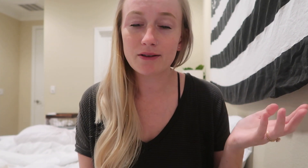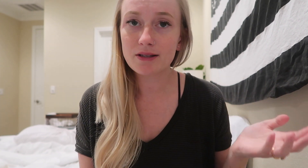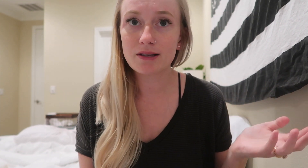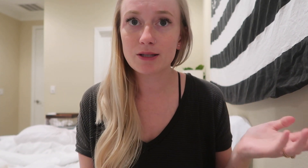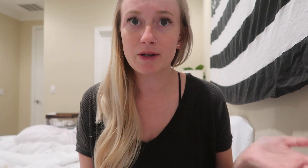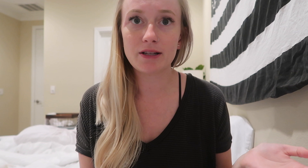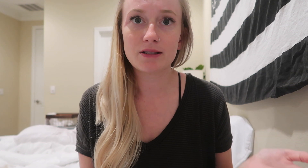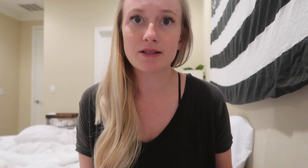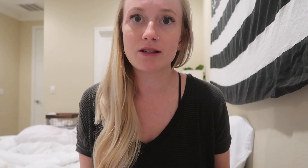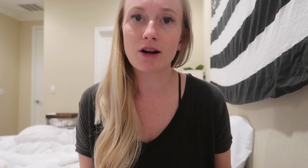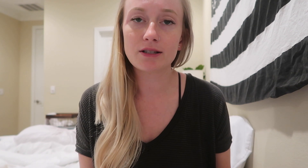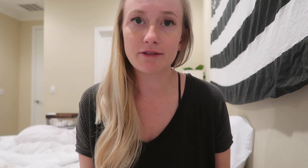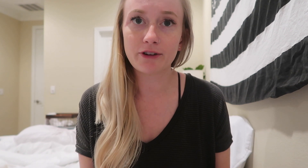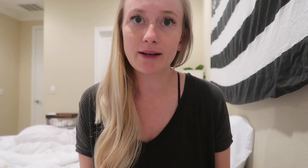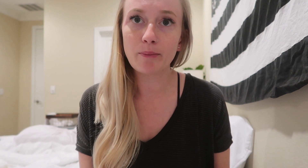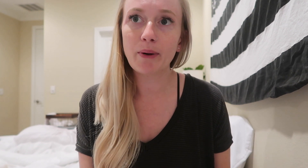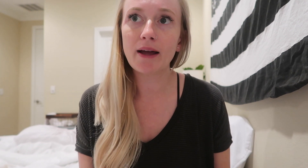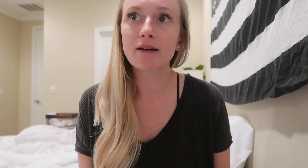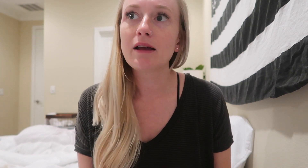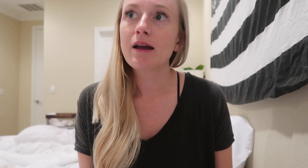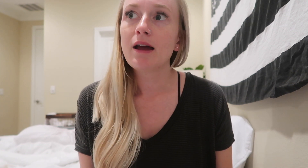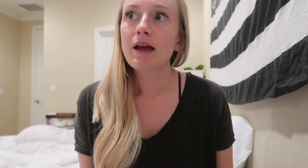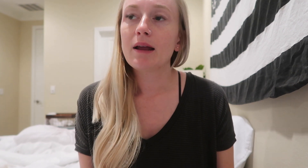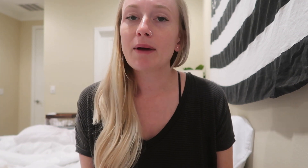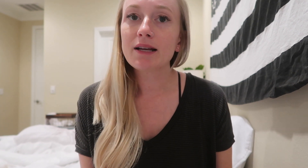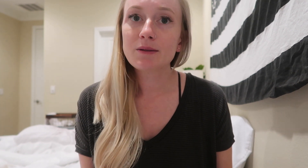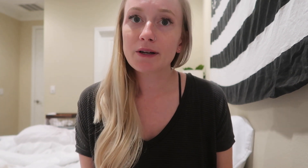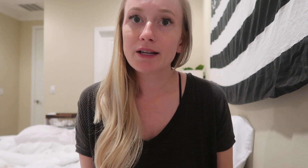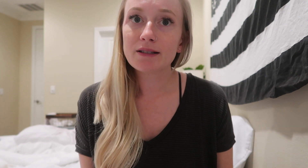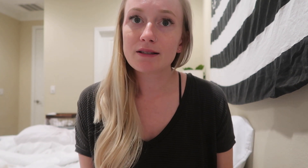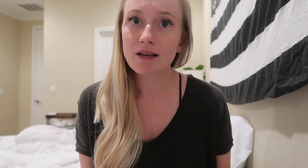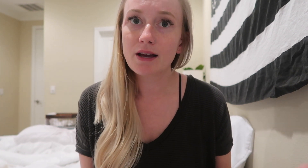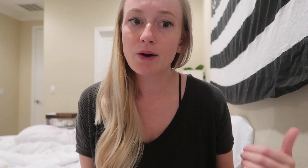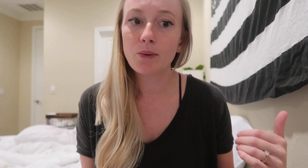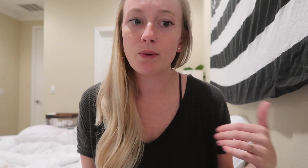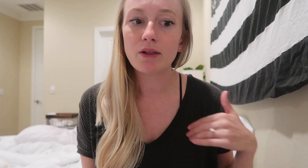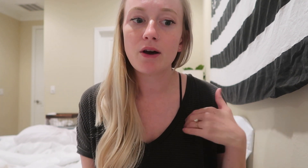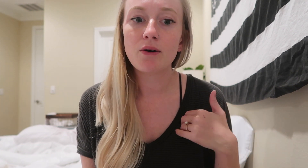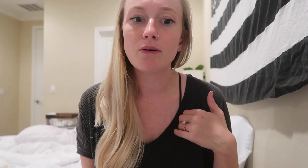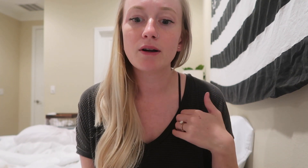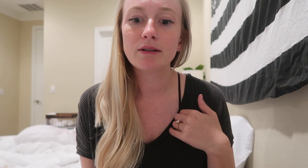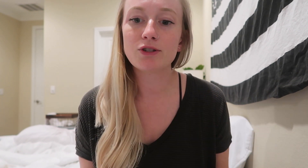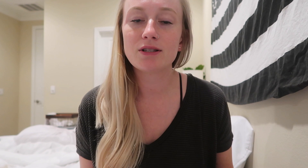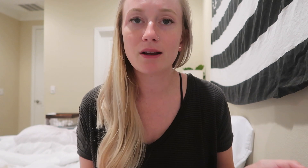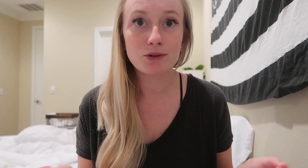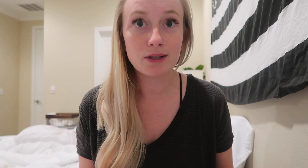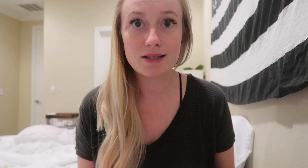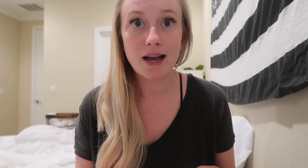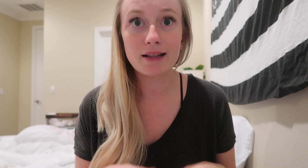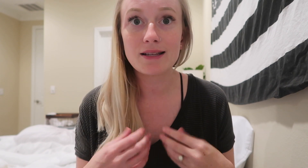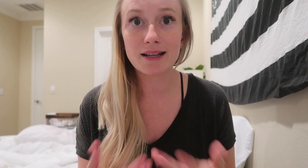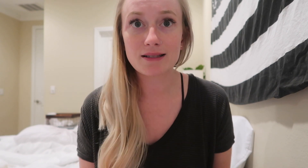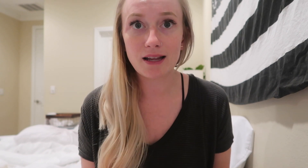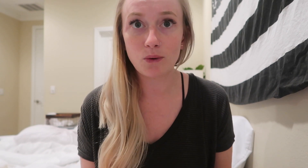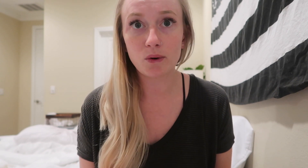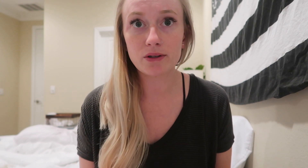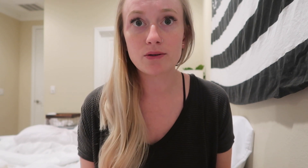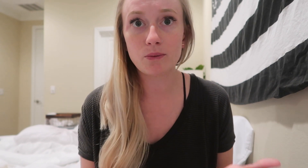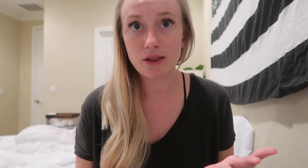else's experiences are different, but in my experience, Willow, she's now doing the signs and saying the words with